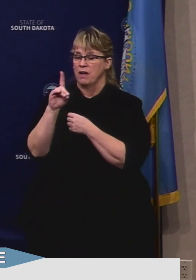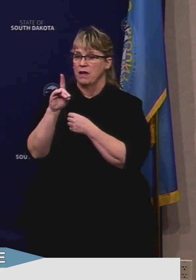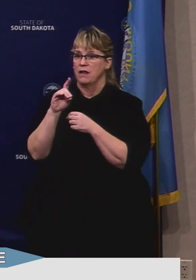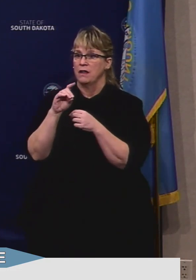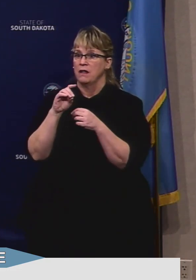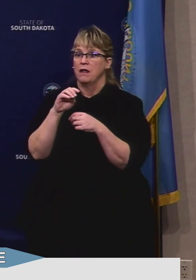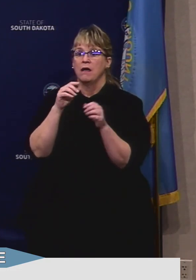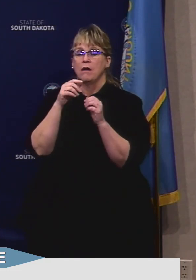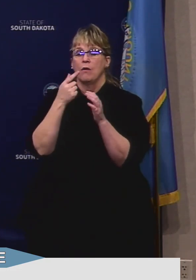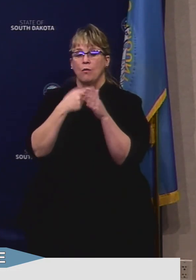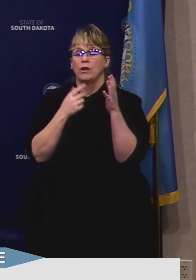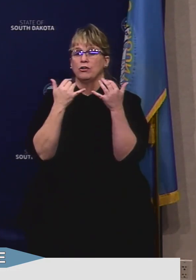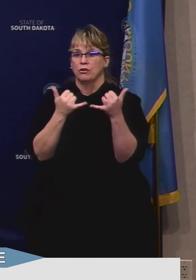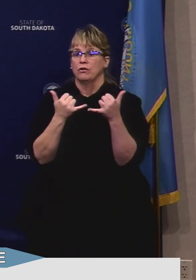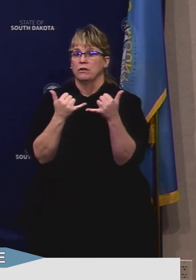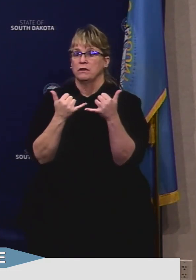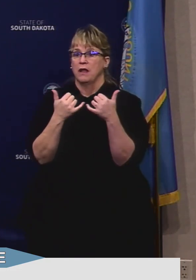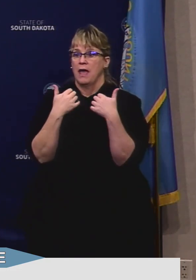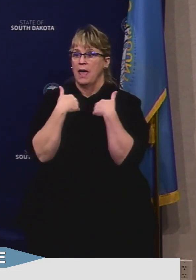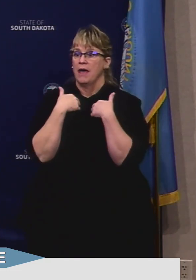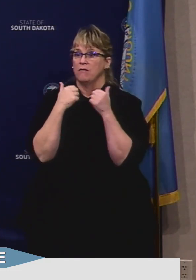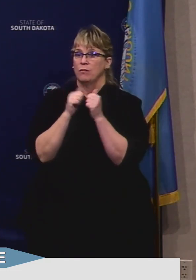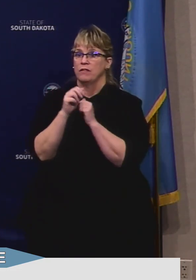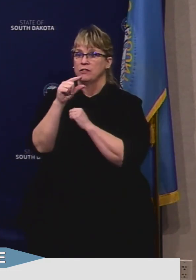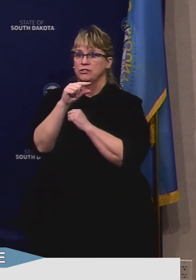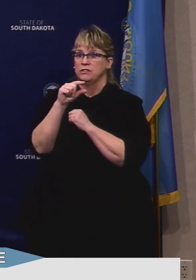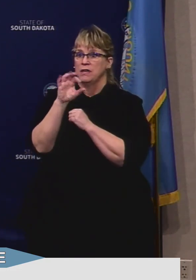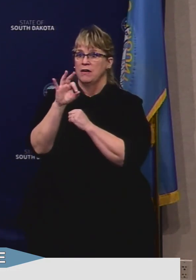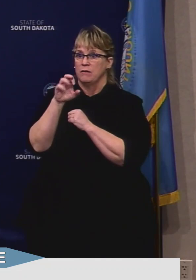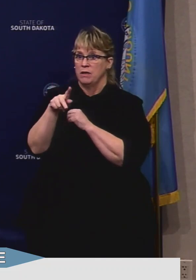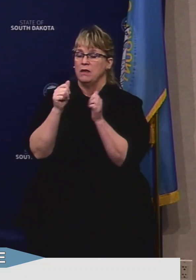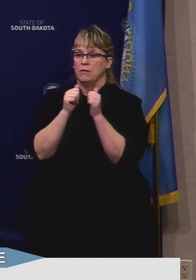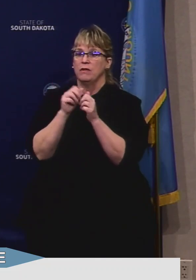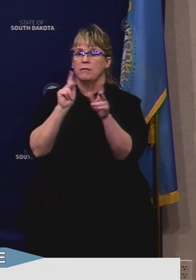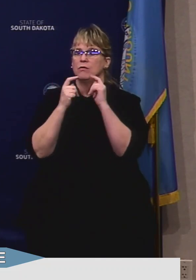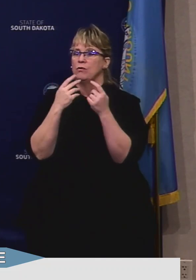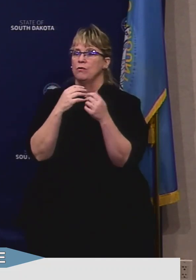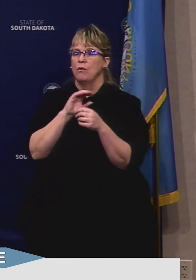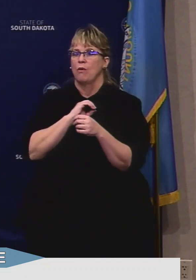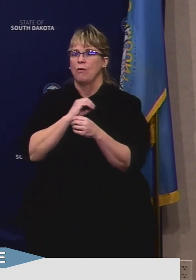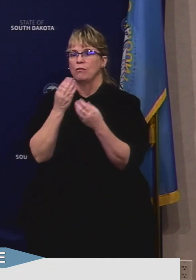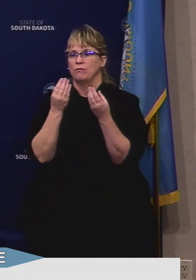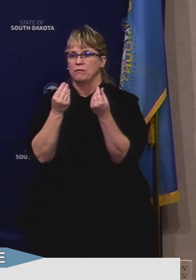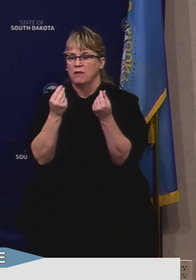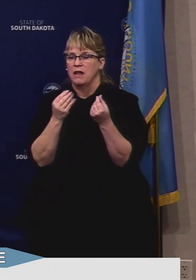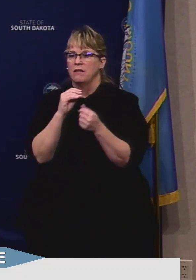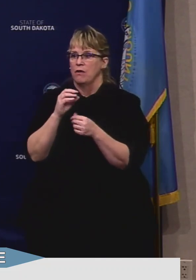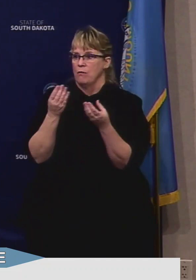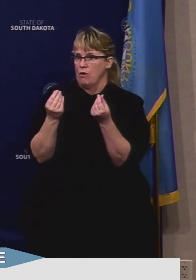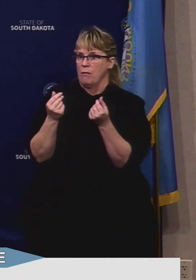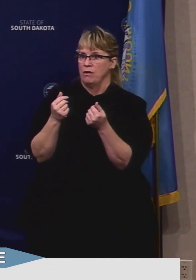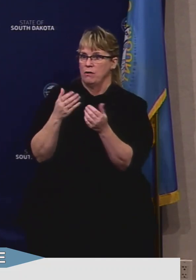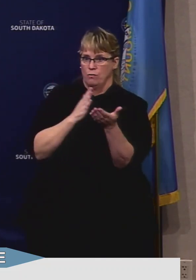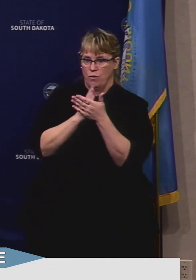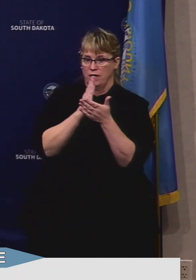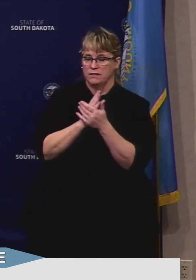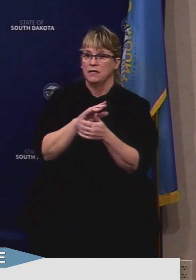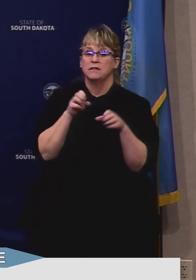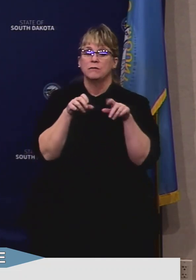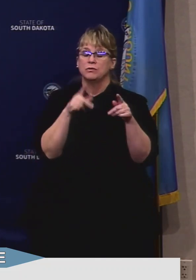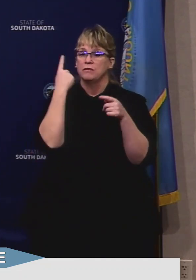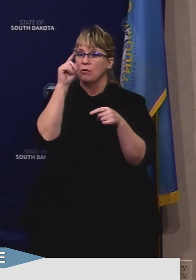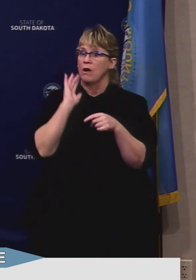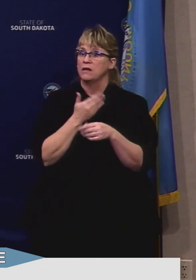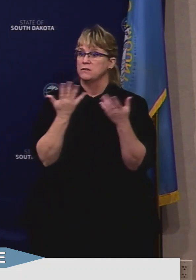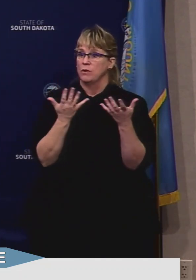what current policy is at game fish and parks and how it relates to landowners and protecting their private property rights. This is going to be an opportunity for us